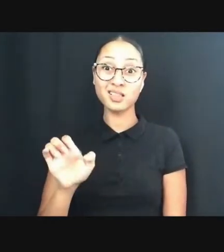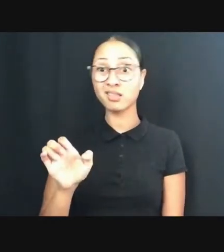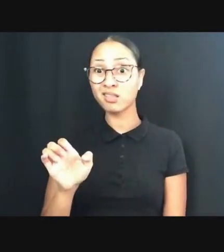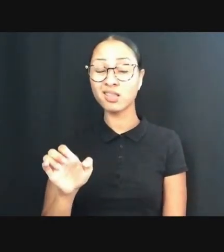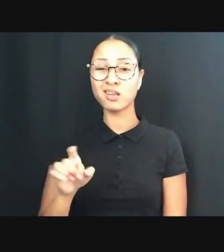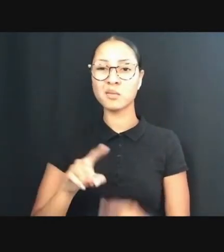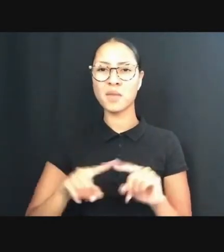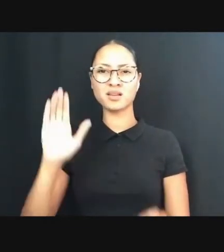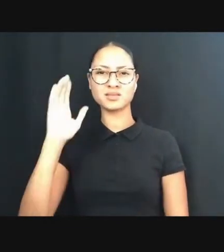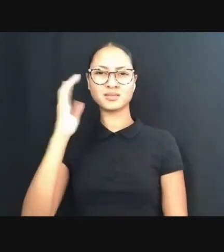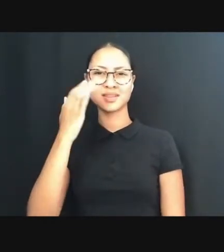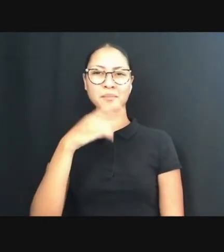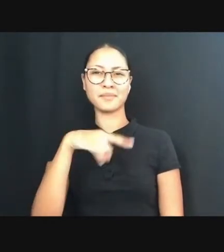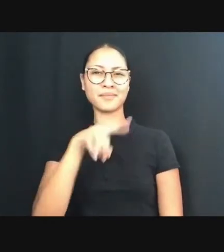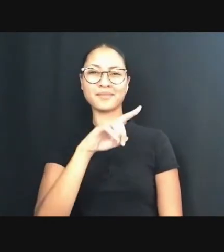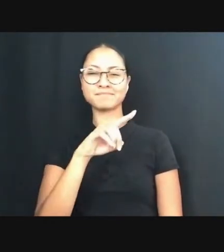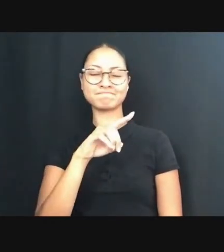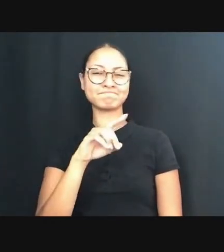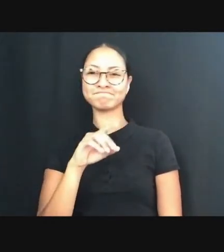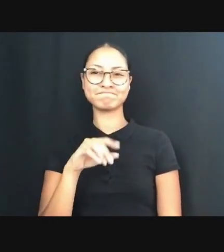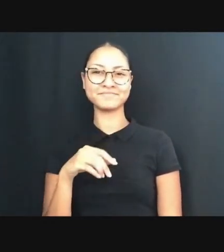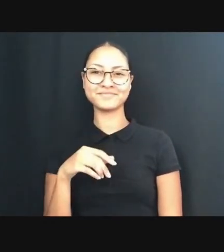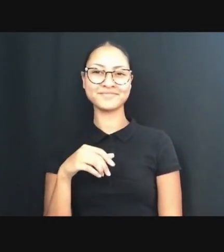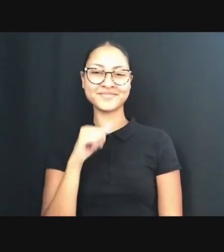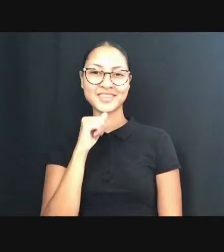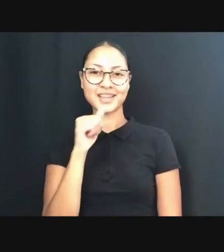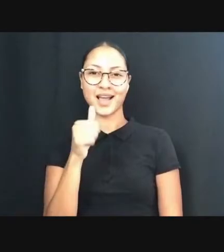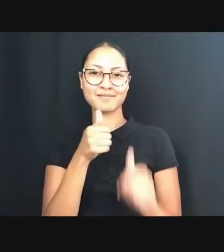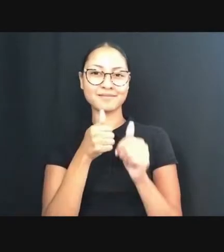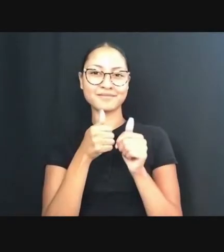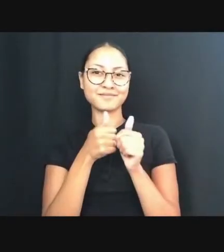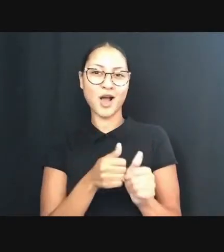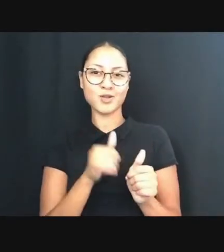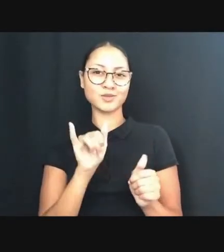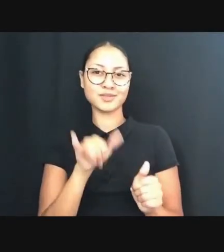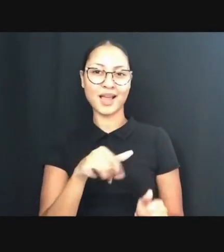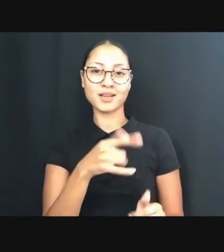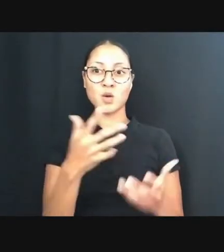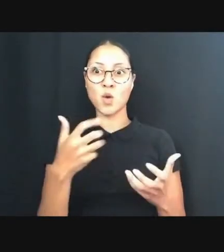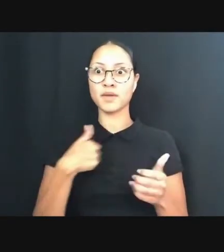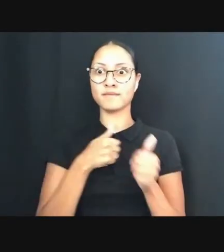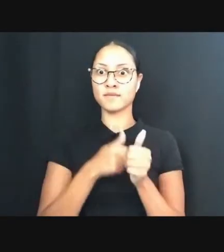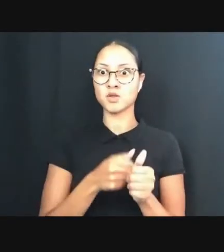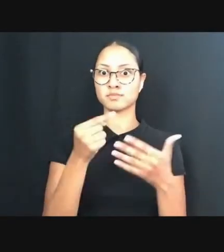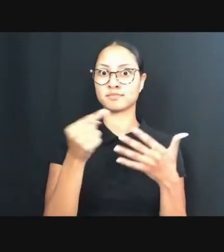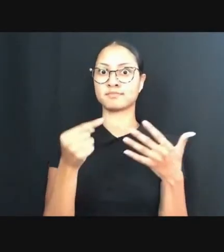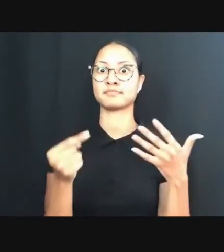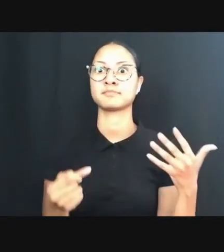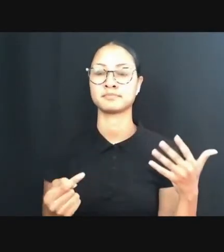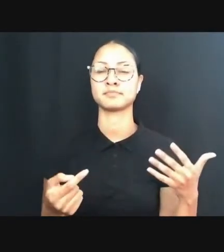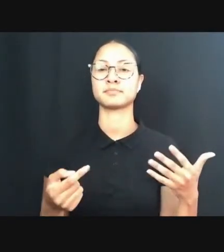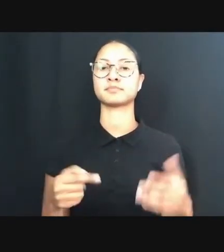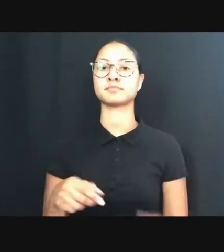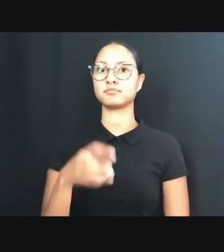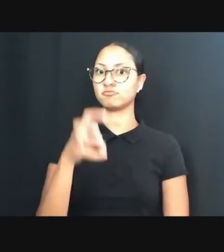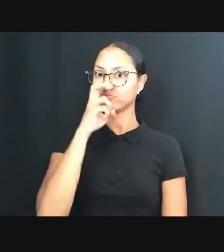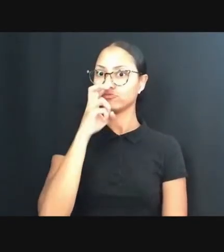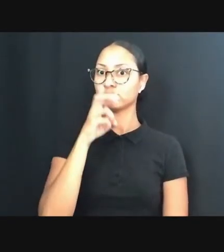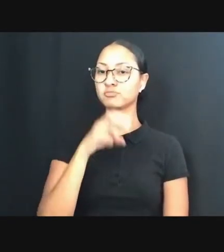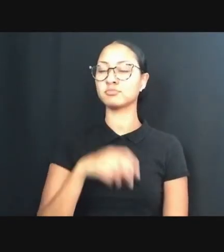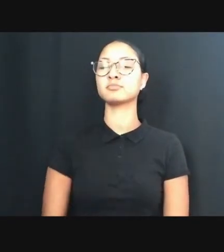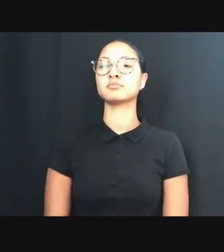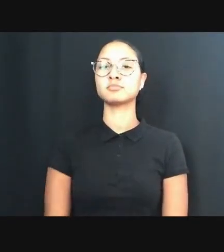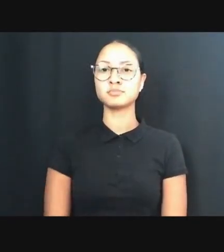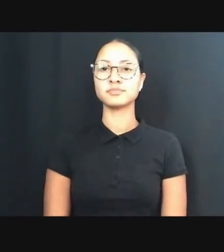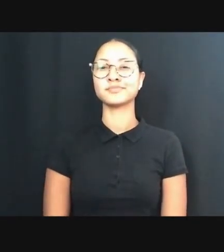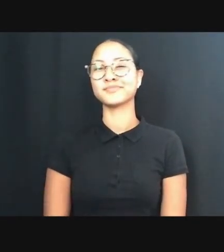that was the case. Or I just didn't have the mind to understand it like that. I didn't have people that were like helping me to understand it in that way. So I